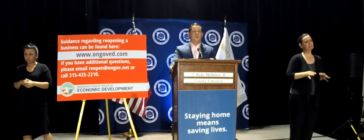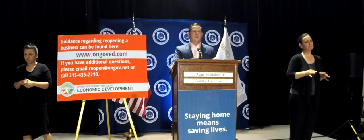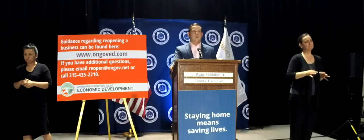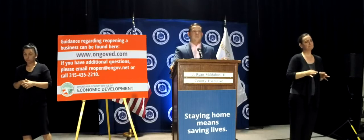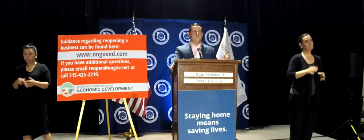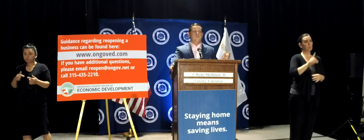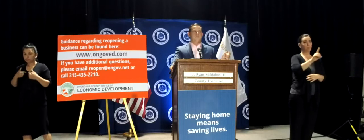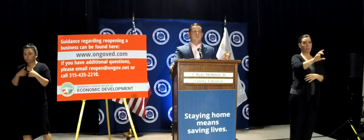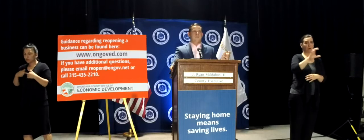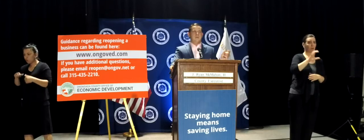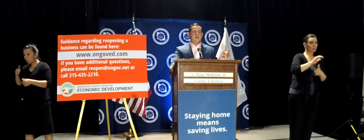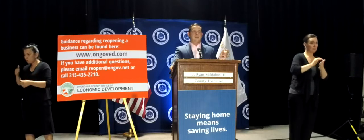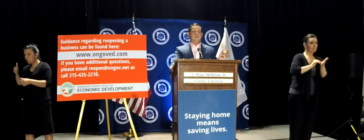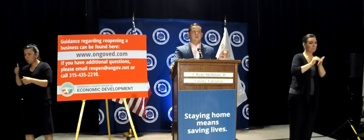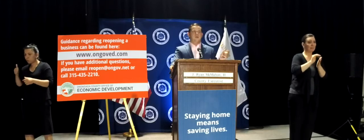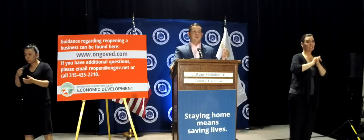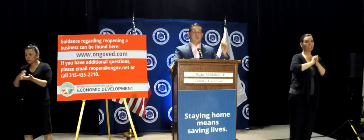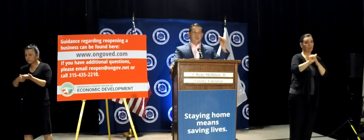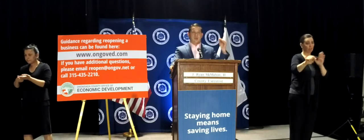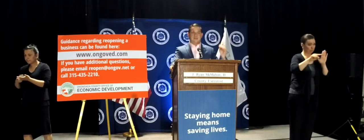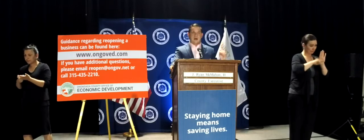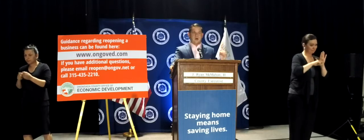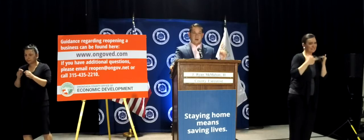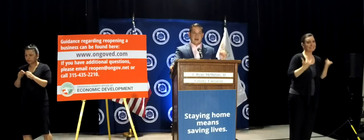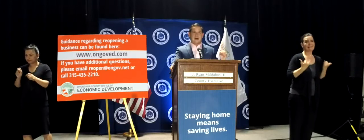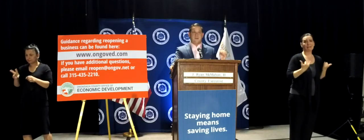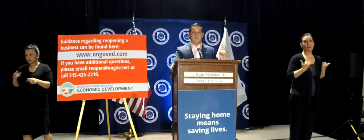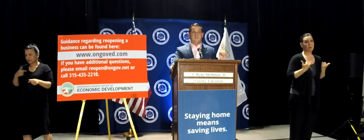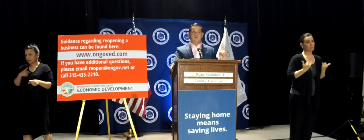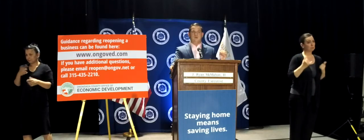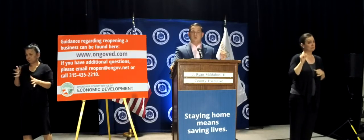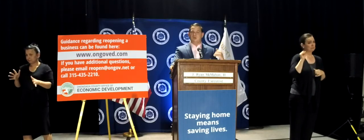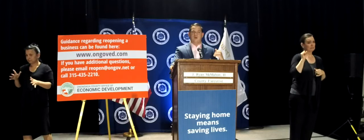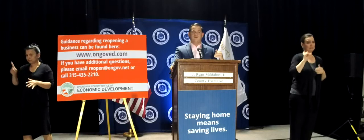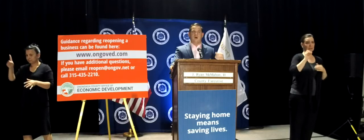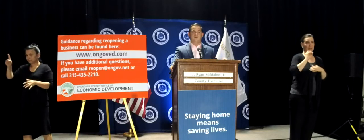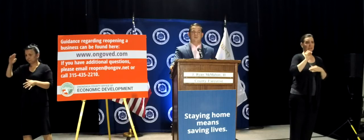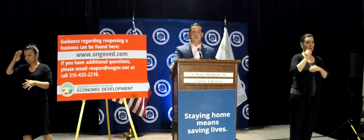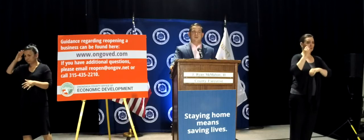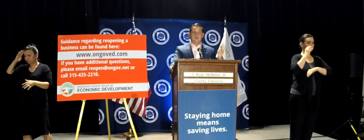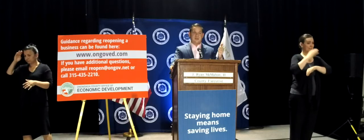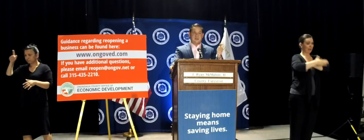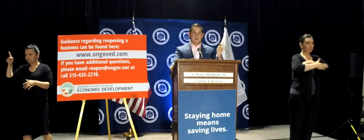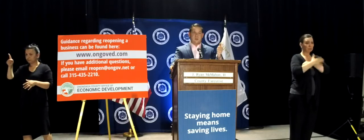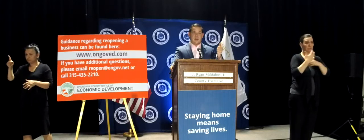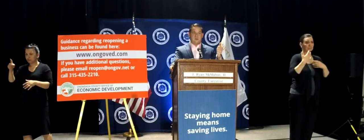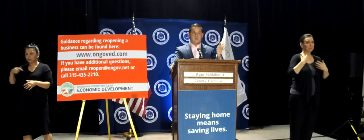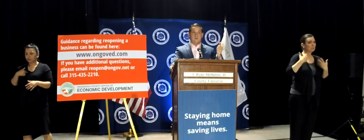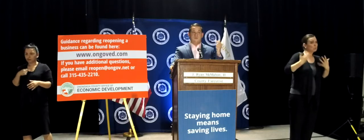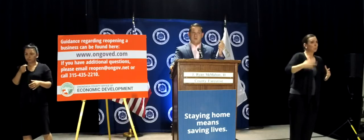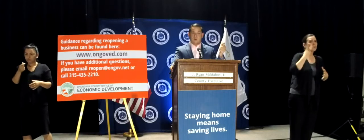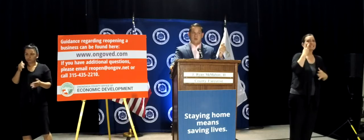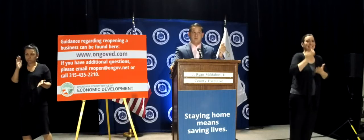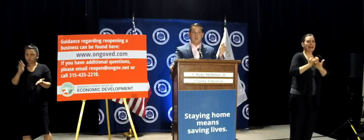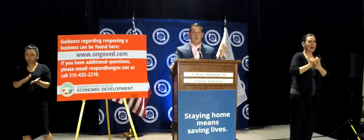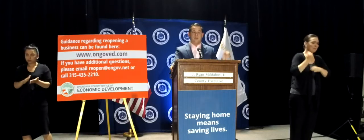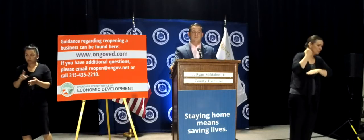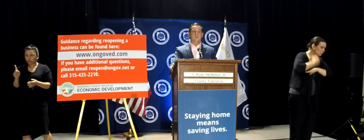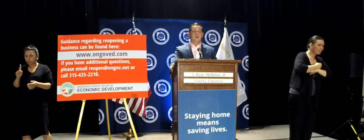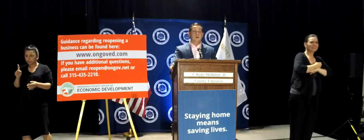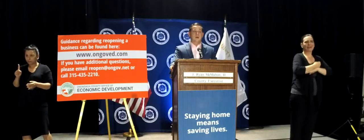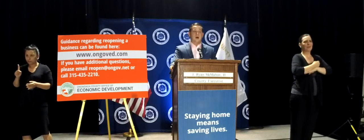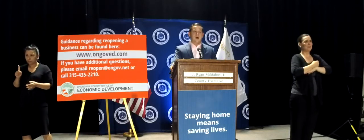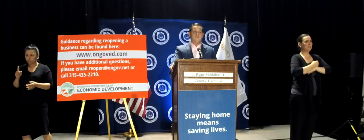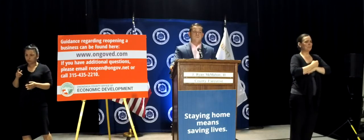hole, mainly because we had to shut down our economy, so it wasn't our fault. The state said we had to. The federal government